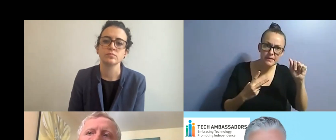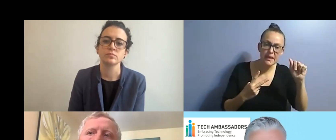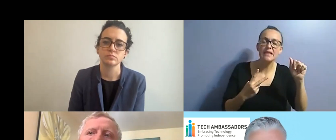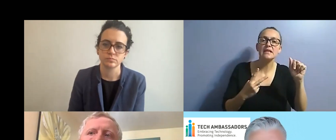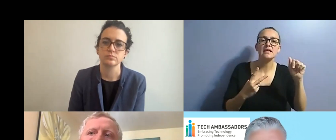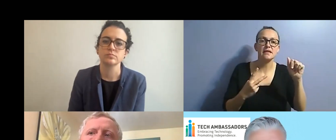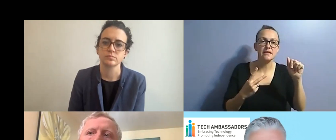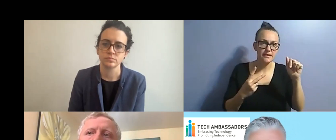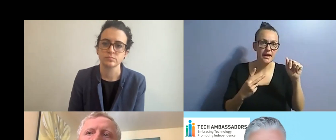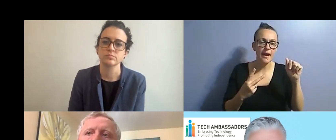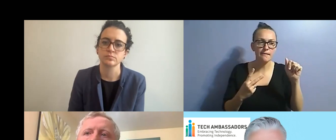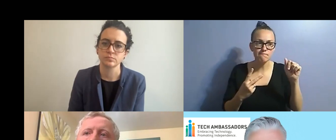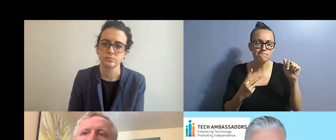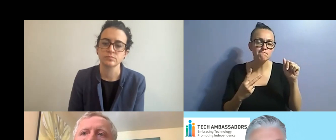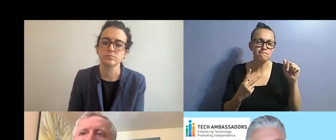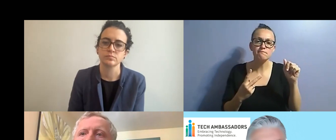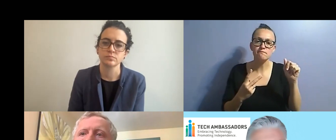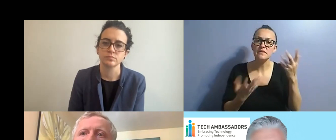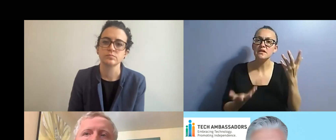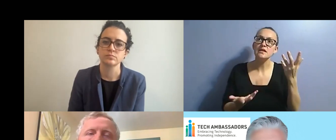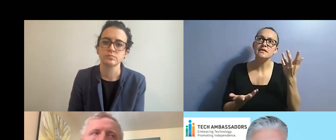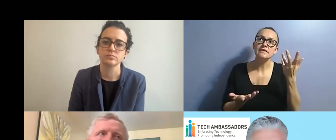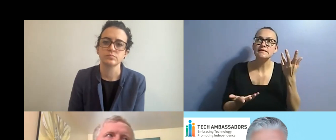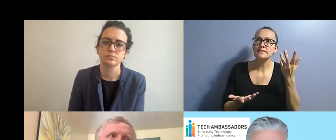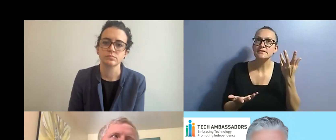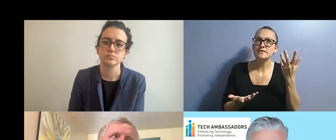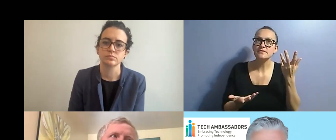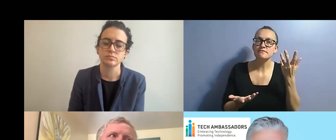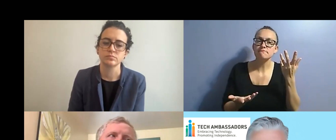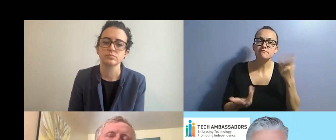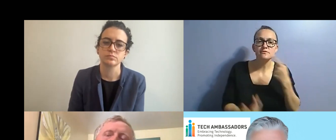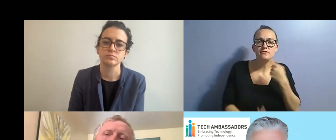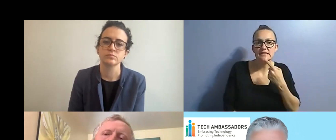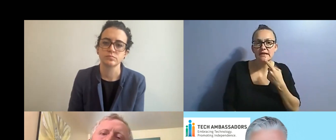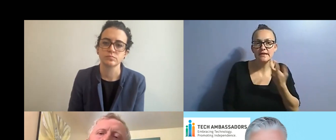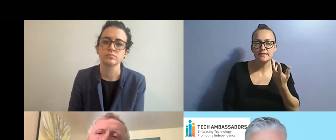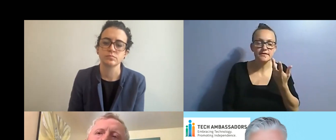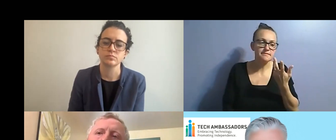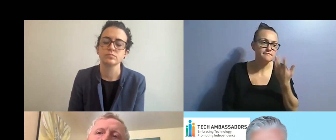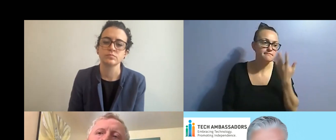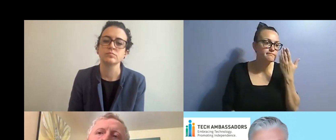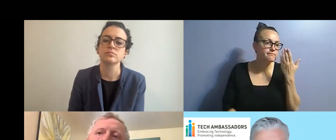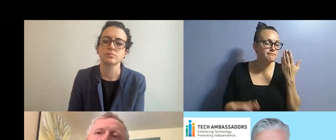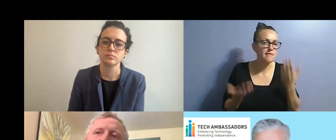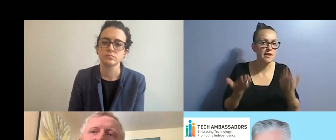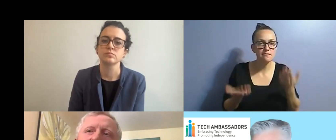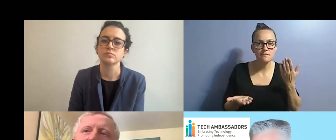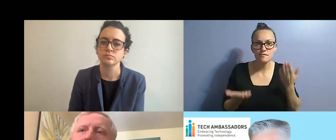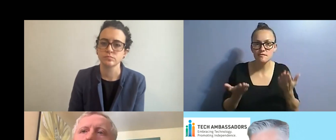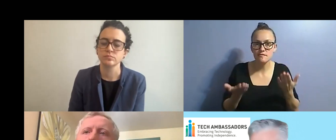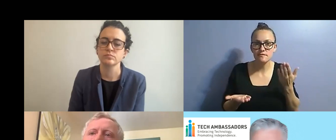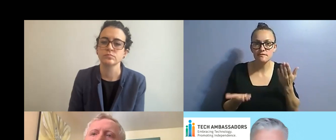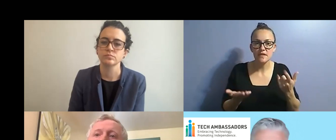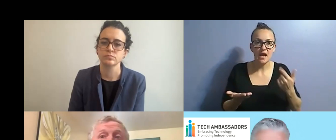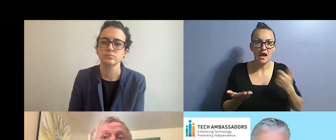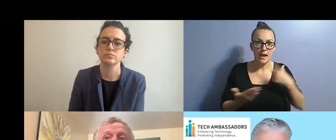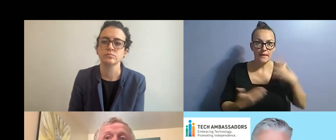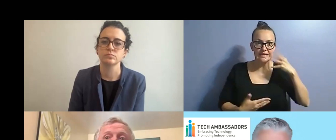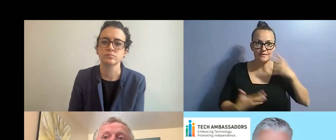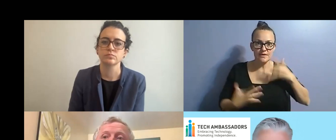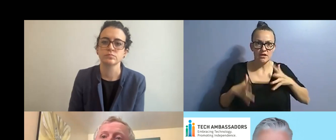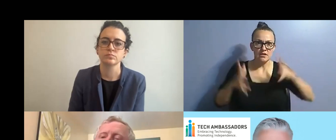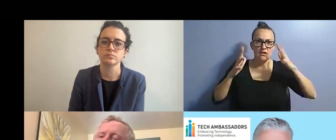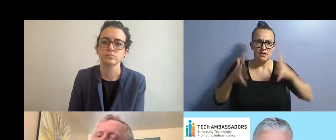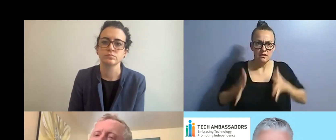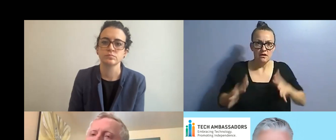You know, let's just say that I'm having I'm having anxiety, that way I